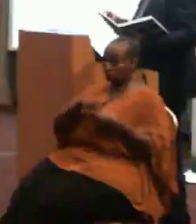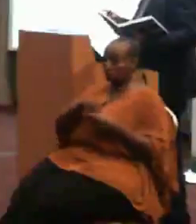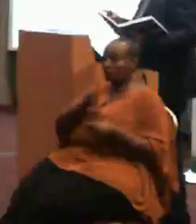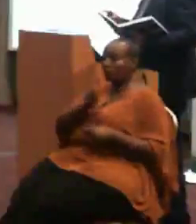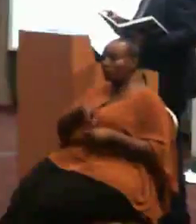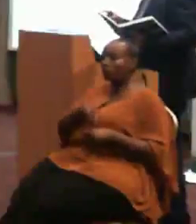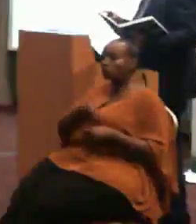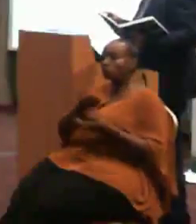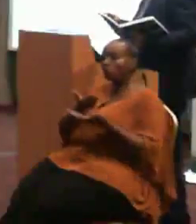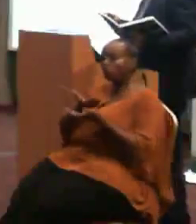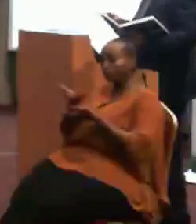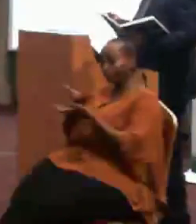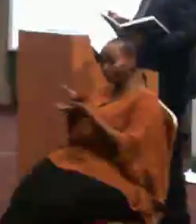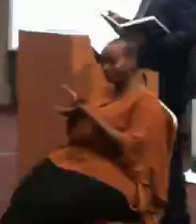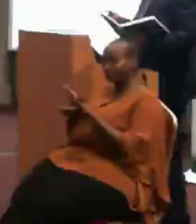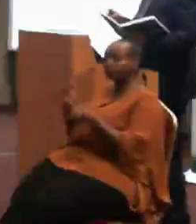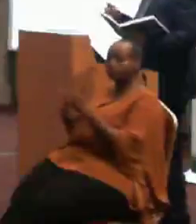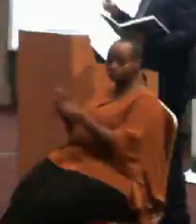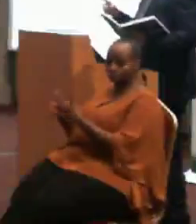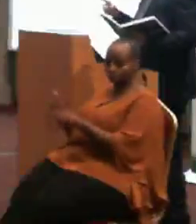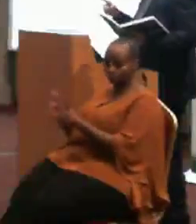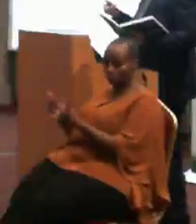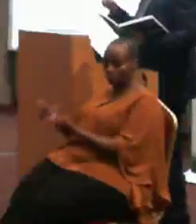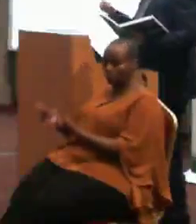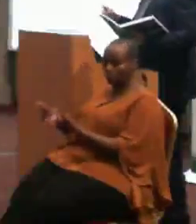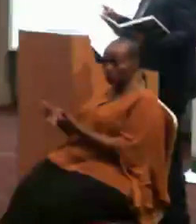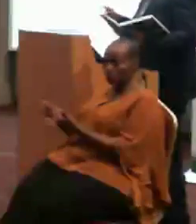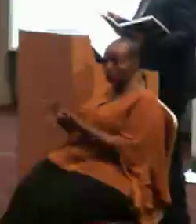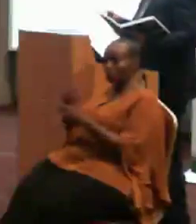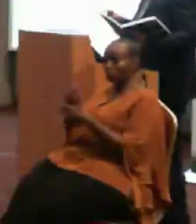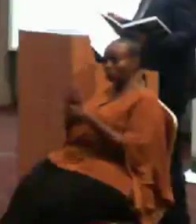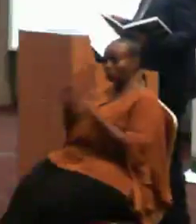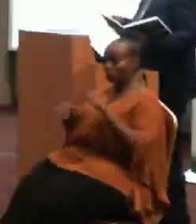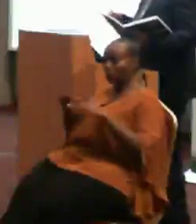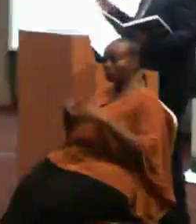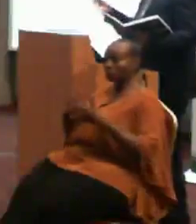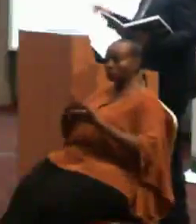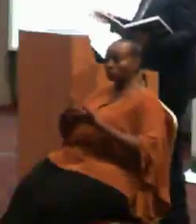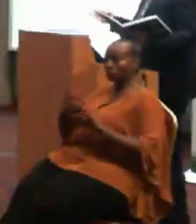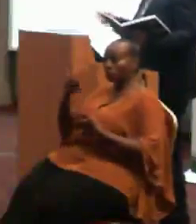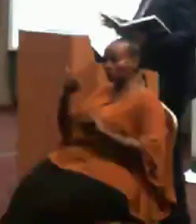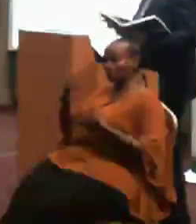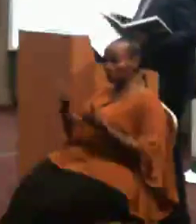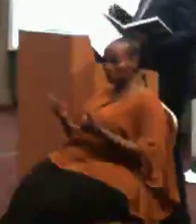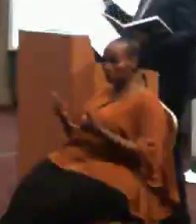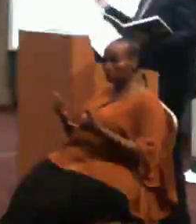discussions that are happening around balance sheet support. And